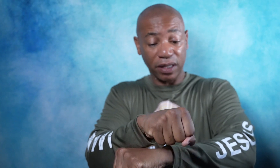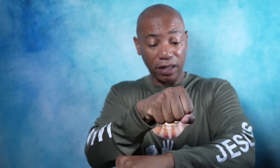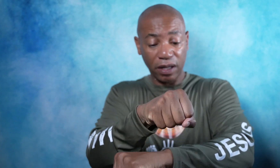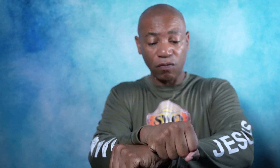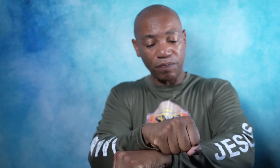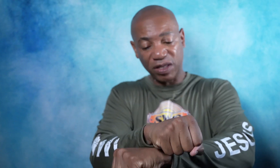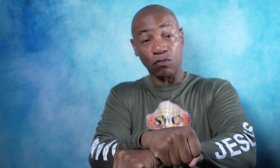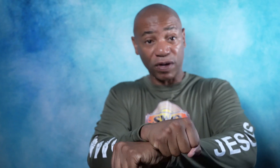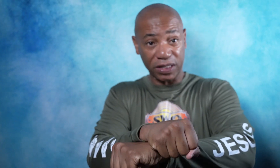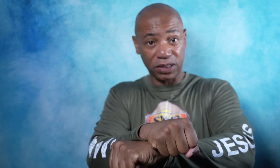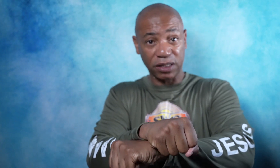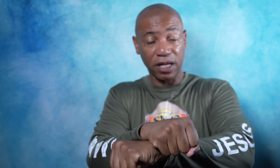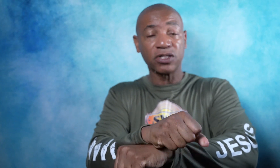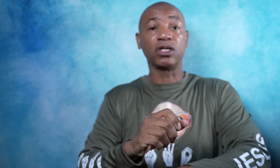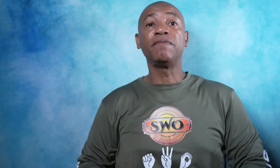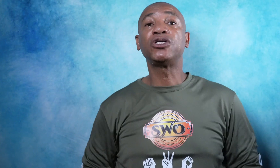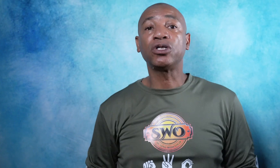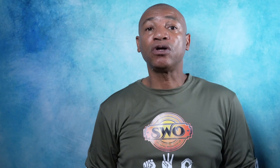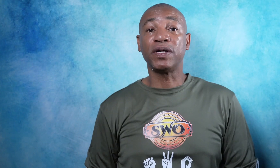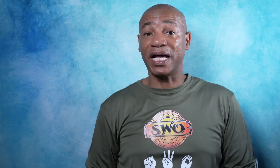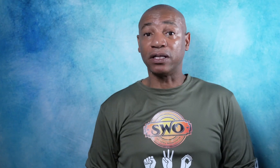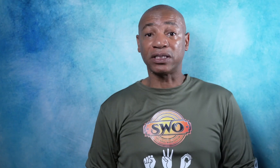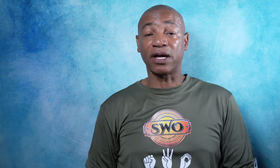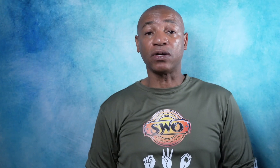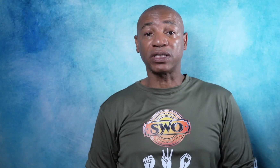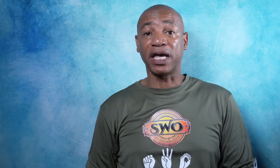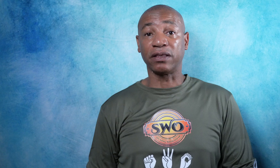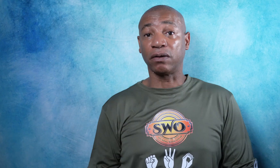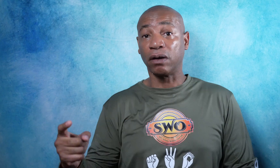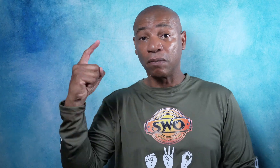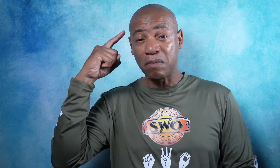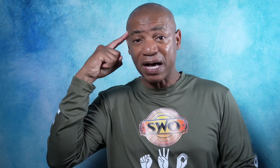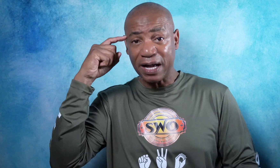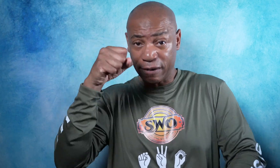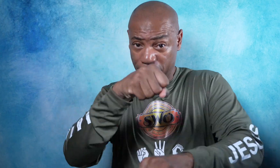It would be the wrist. So let me show you what that looks like all together.